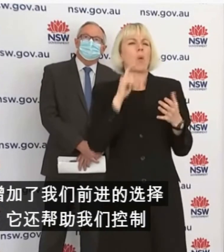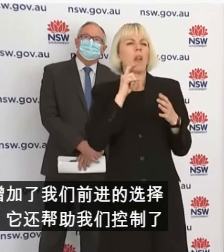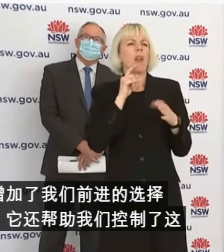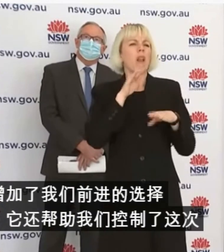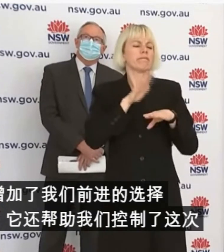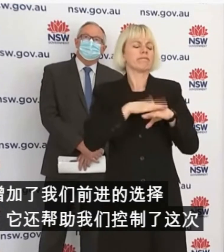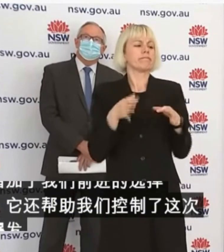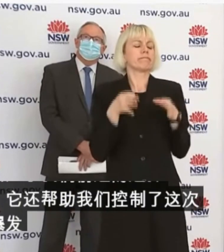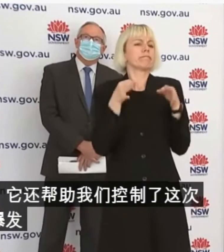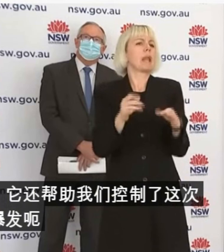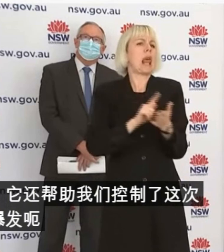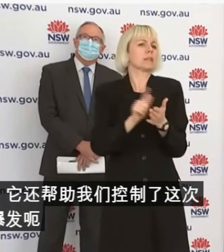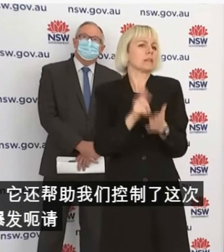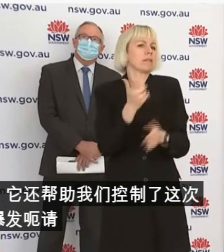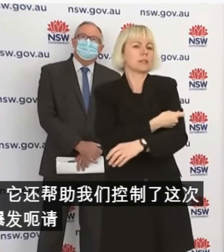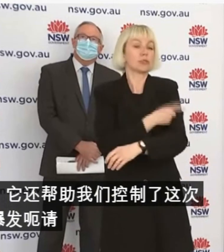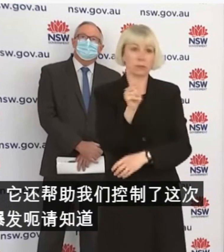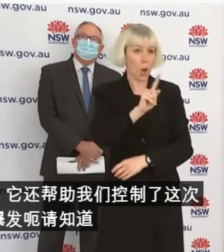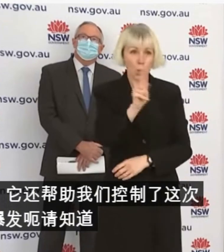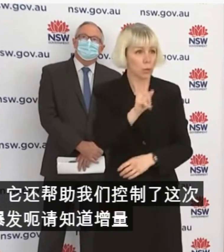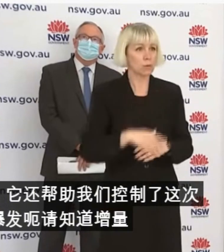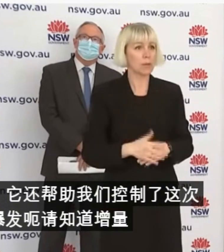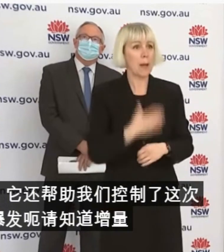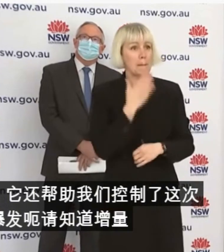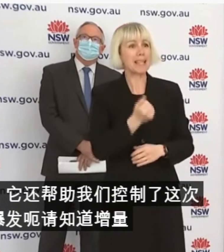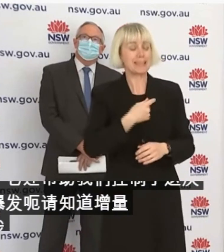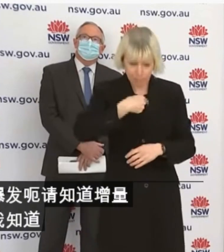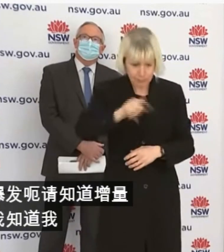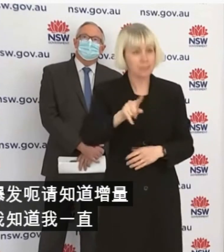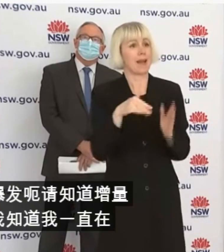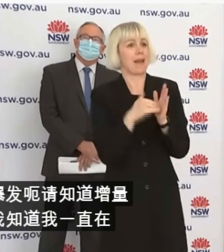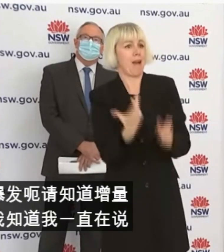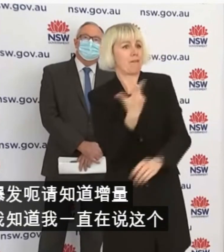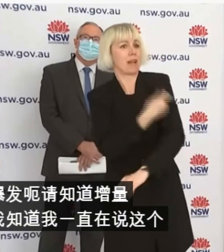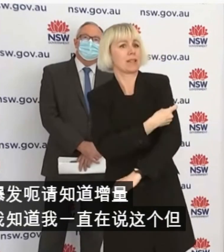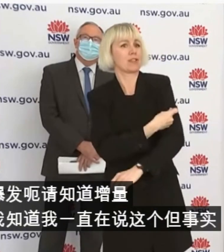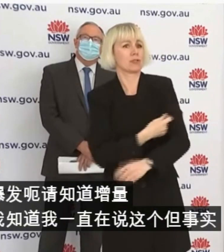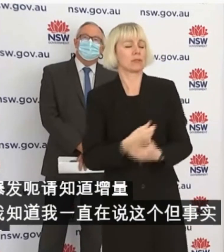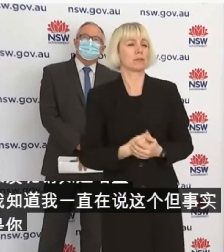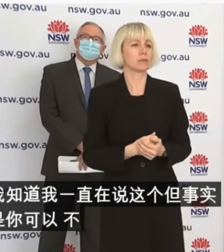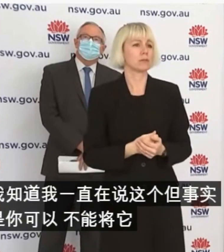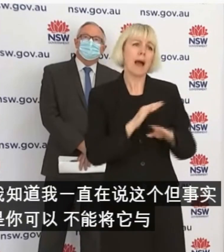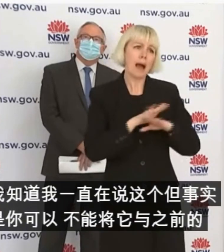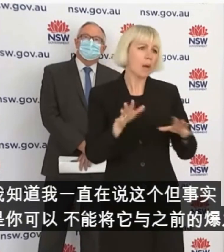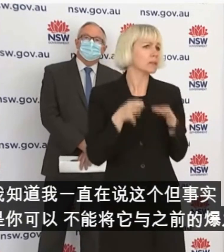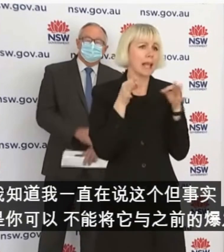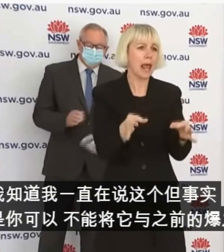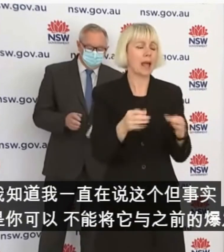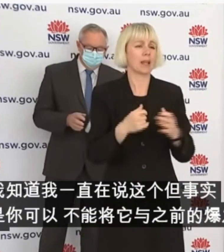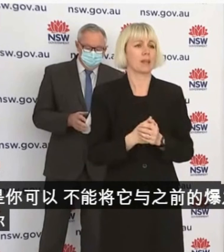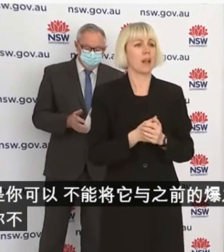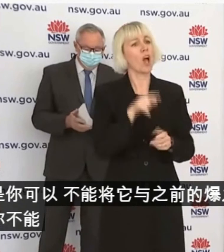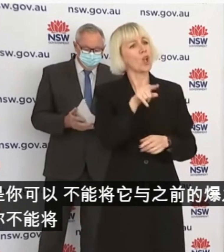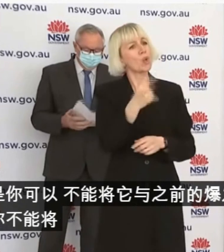helps us contain this outbreak. Please know the Delta, I know I keep saying this, but the truth is you can't compare it to